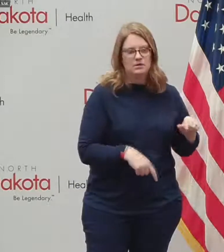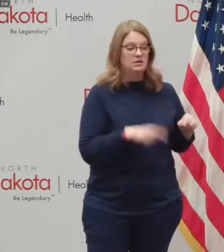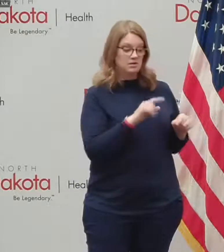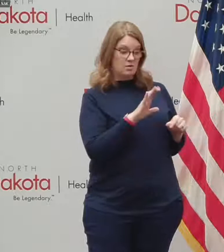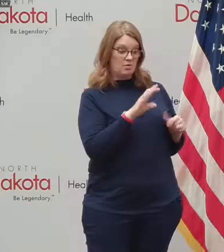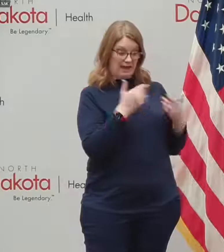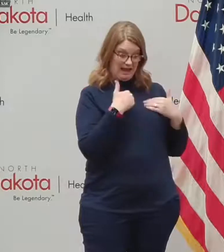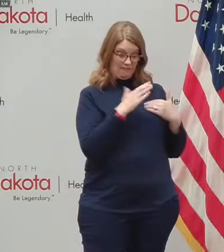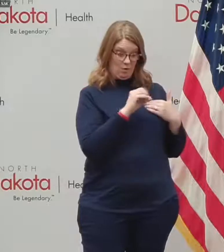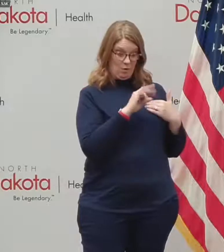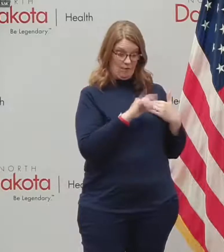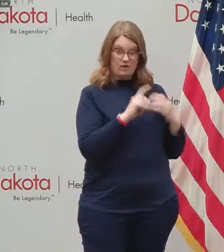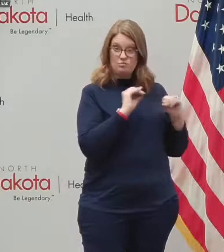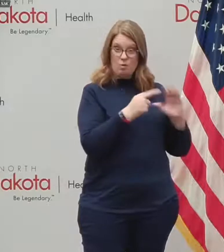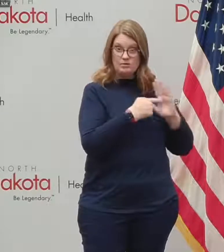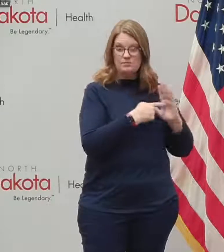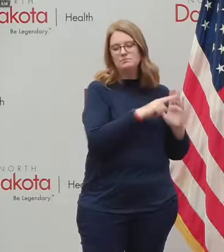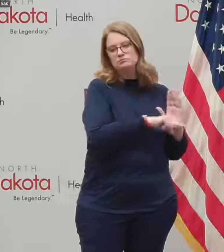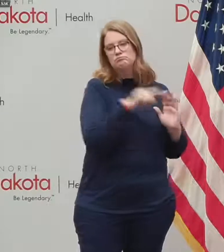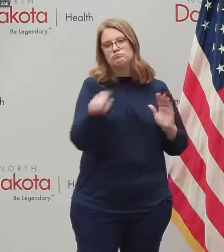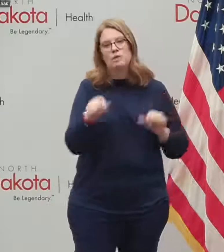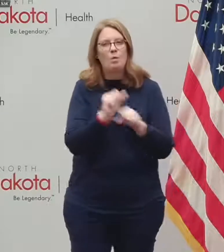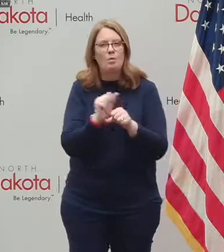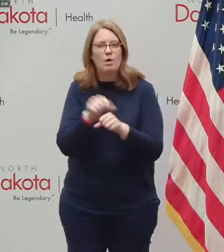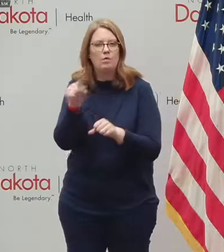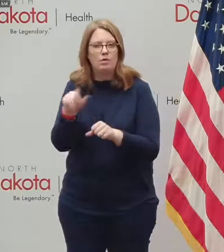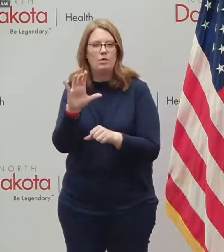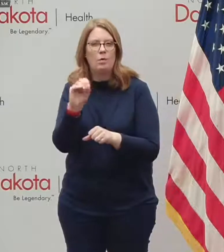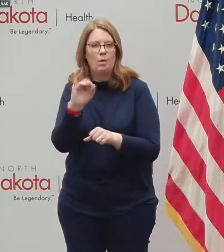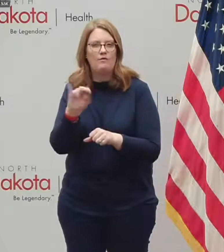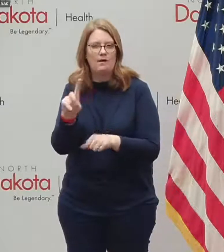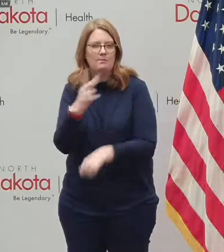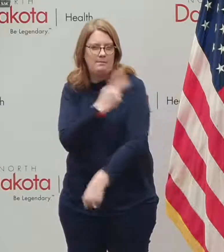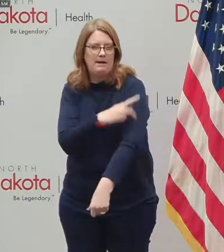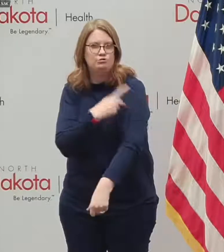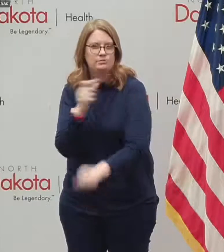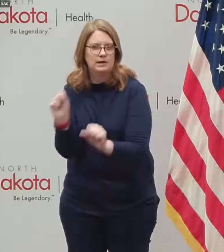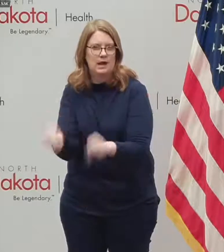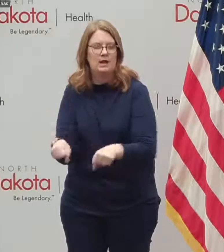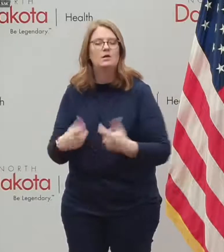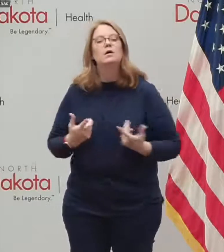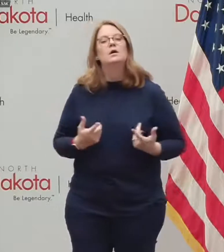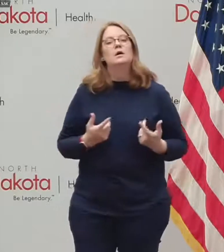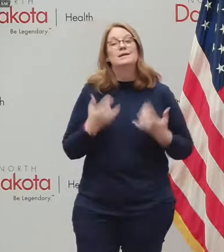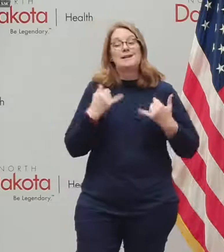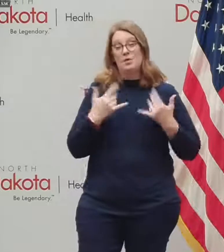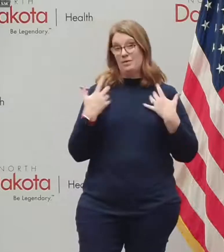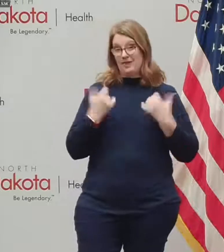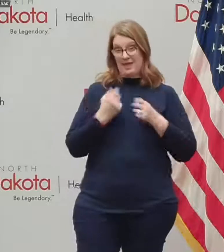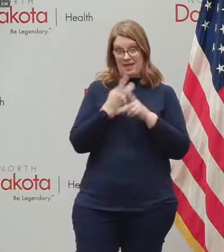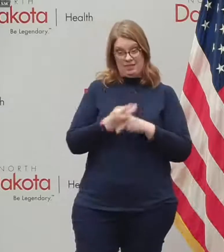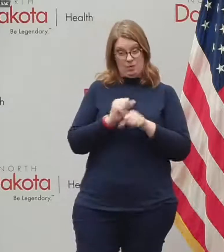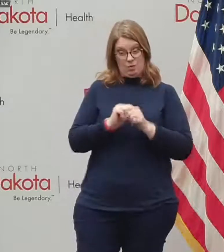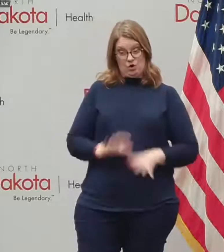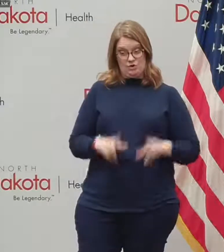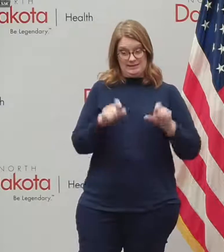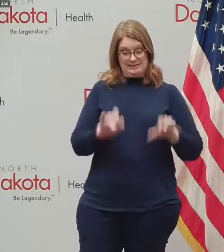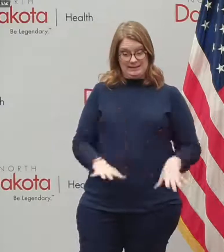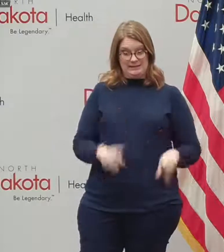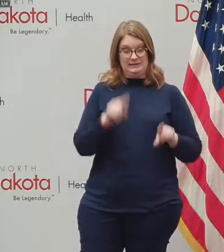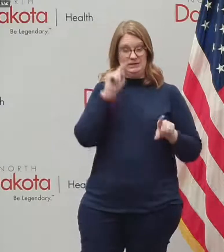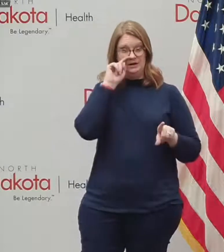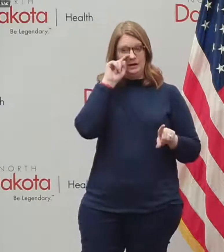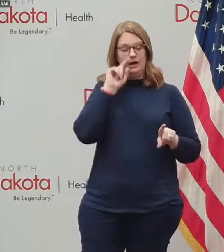doing. We also know that there is an opportunity, because when a healthcare worker is tested